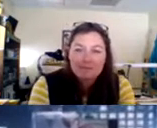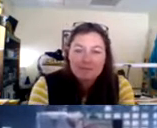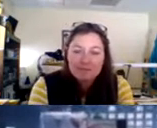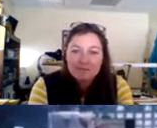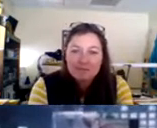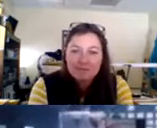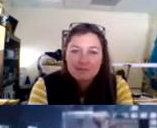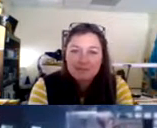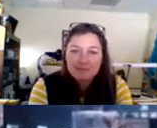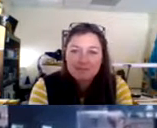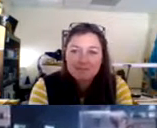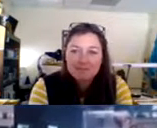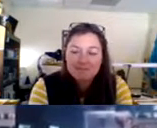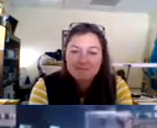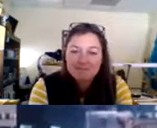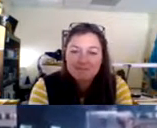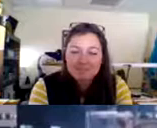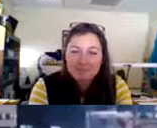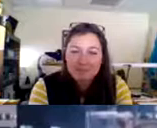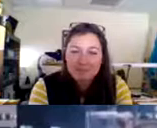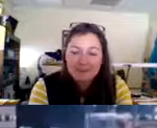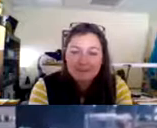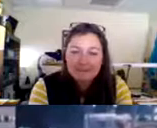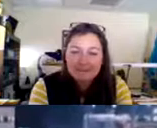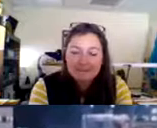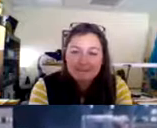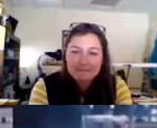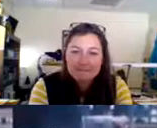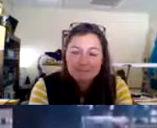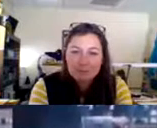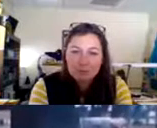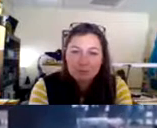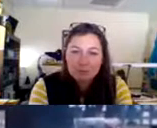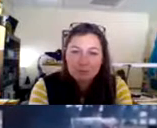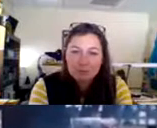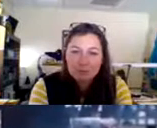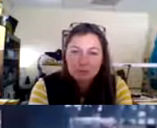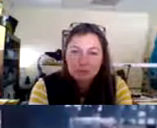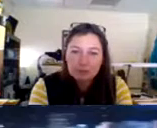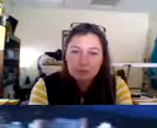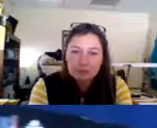job? So we brought in a real sign language interpreter. Justin, where's Justin? Justin, come on in here. This is Justin.